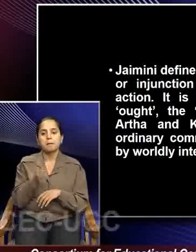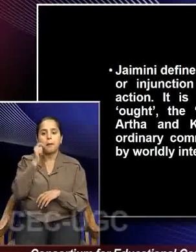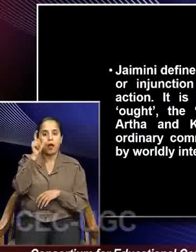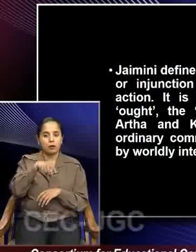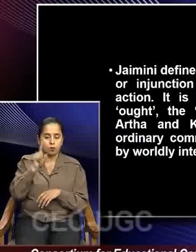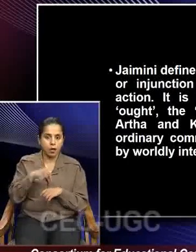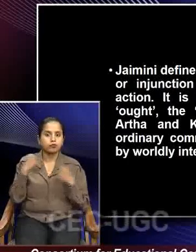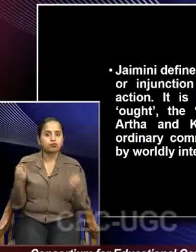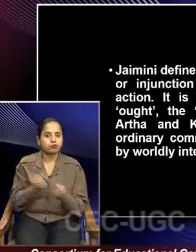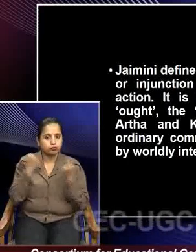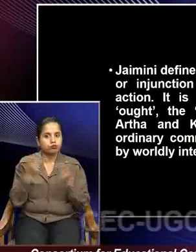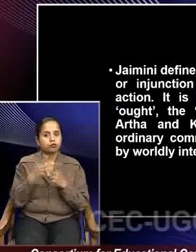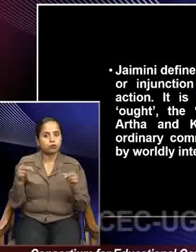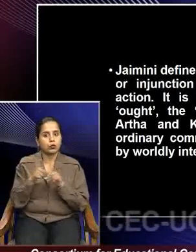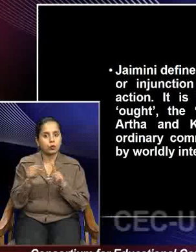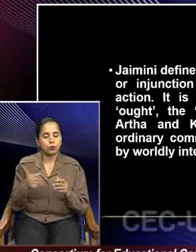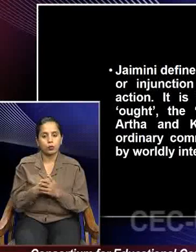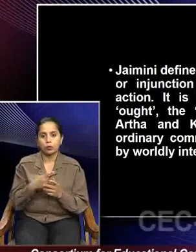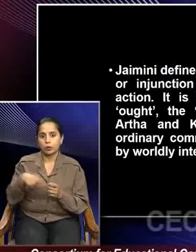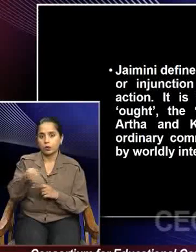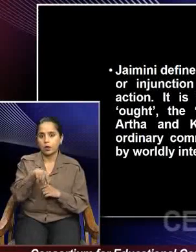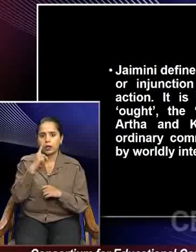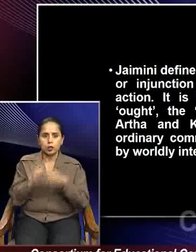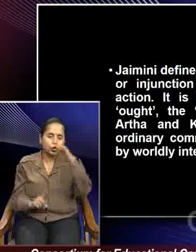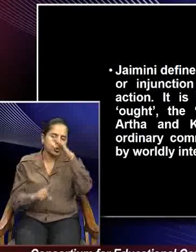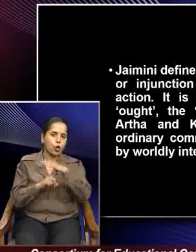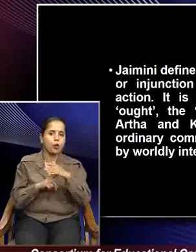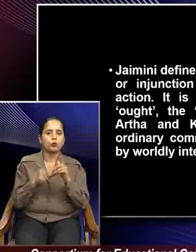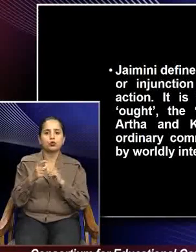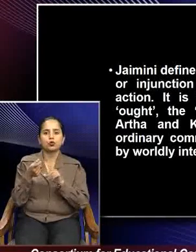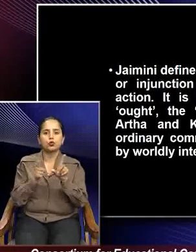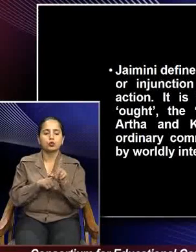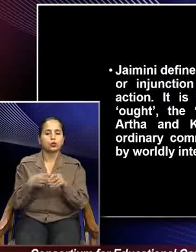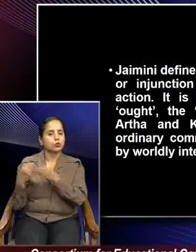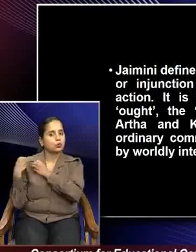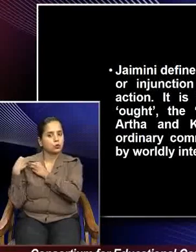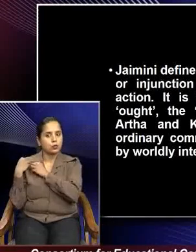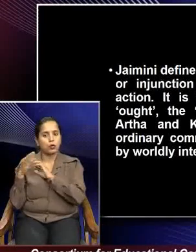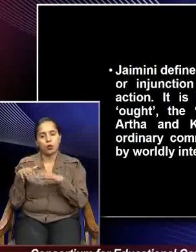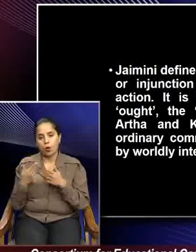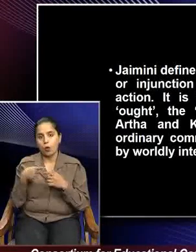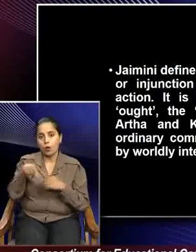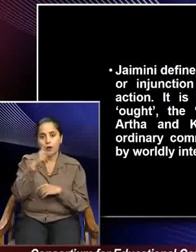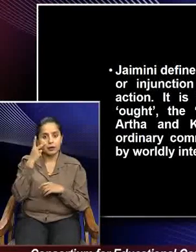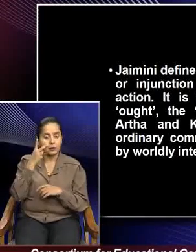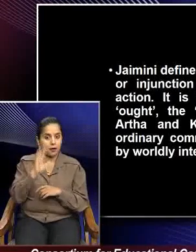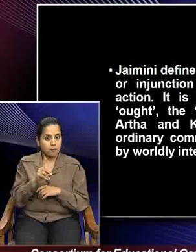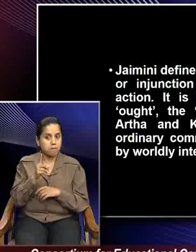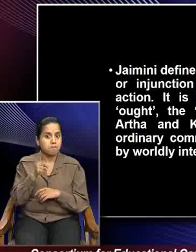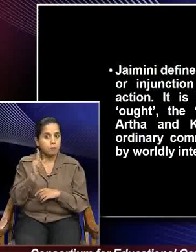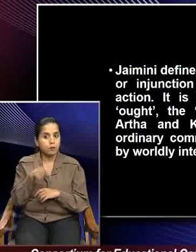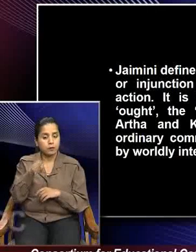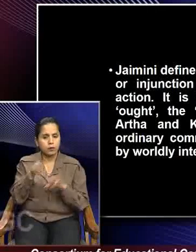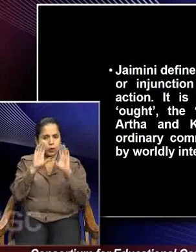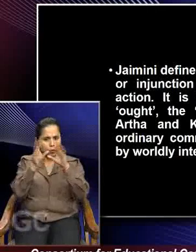action. It is the supreme duty, the ought, the